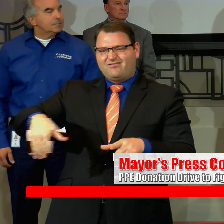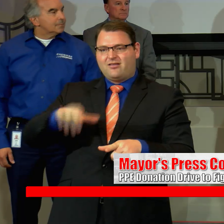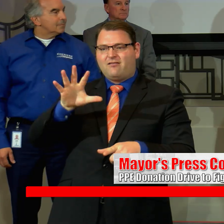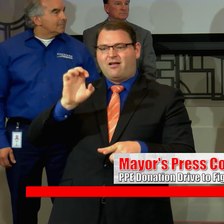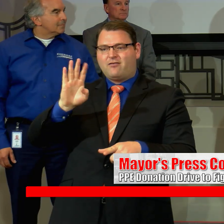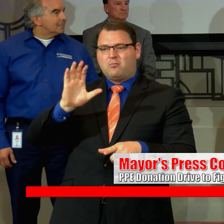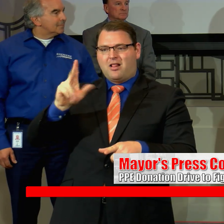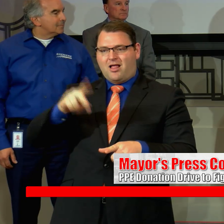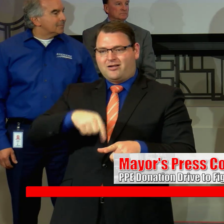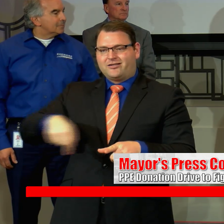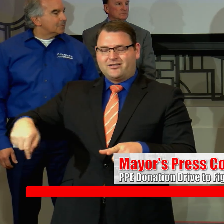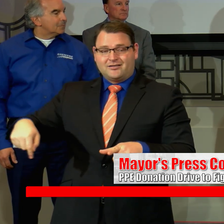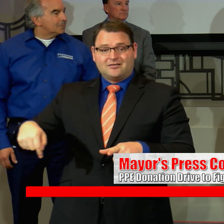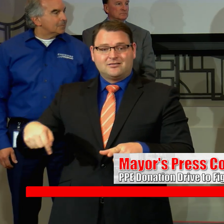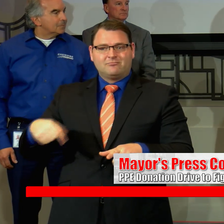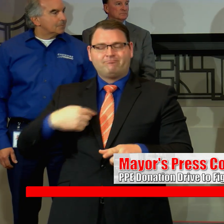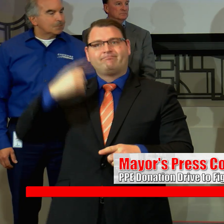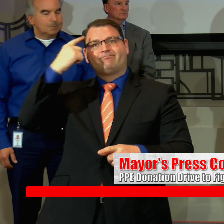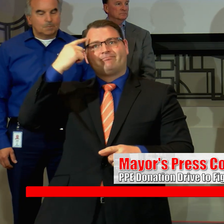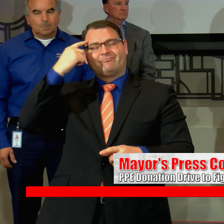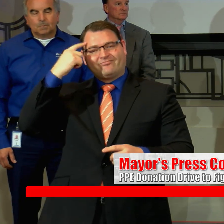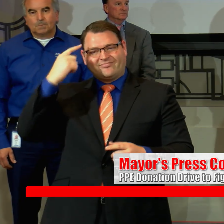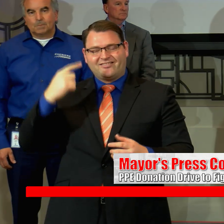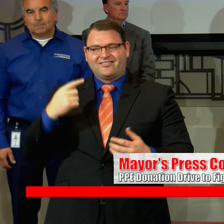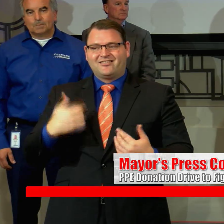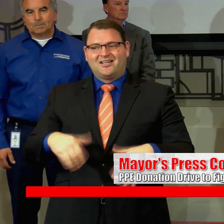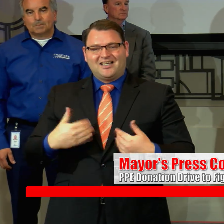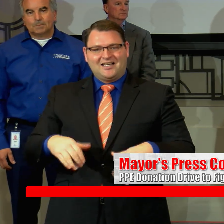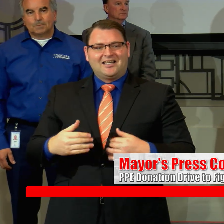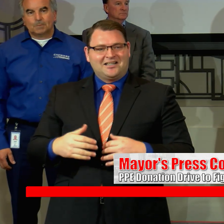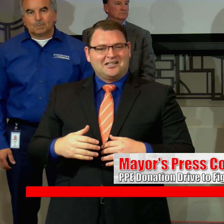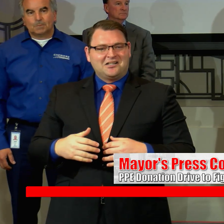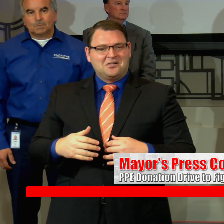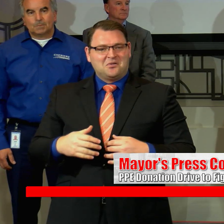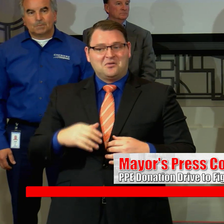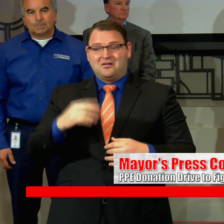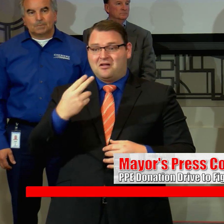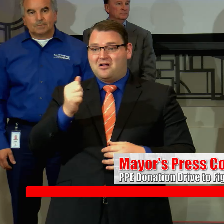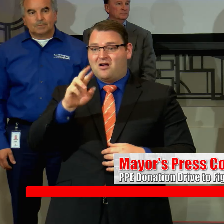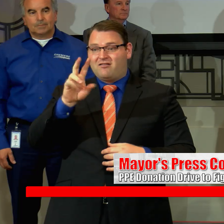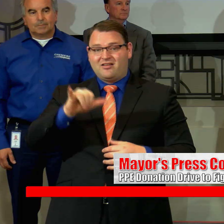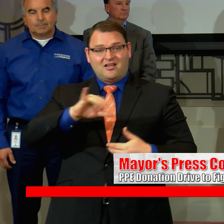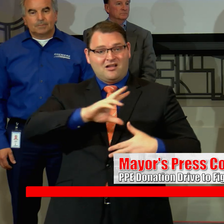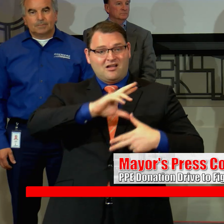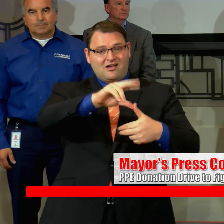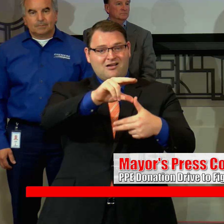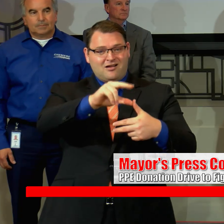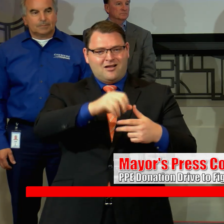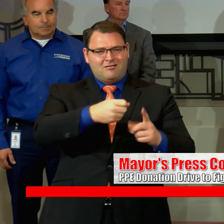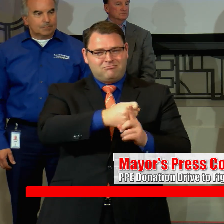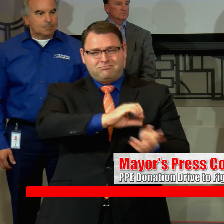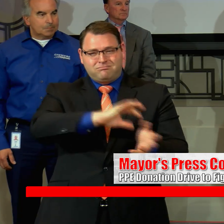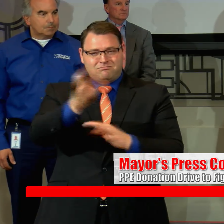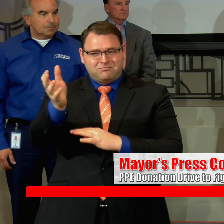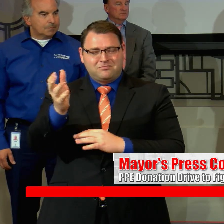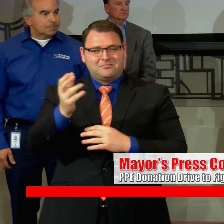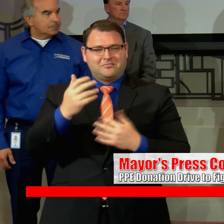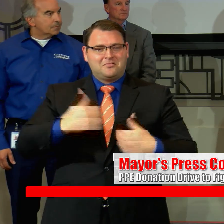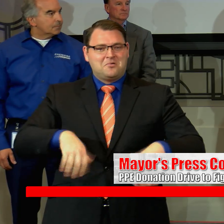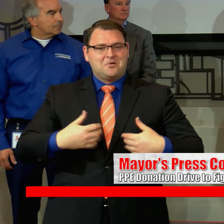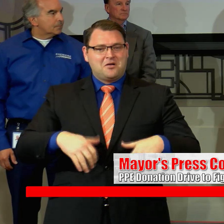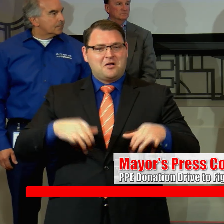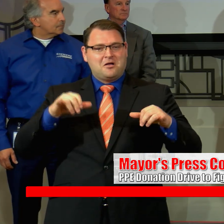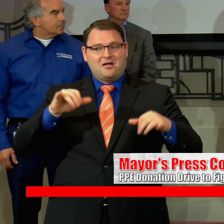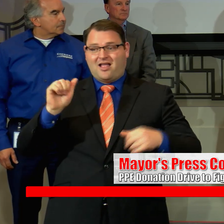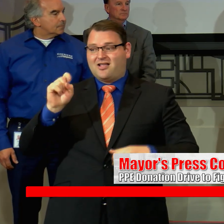were facing Harvey, how the Astros stepped up and really helped the city of Houston in a major